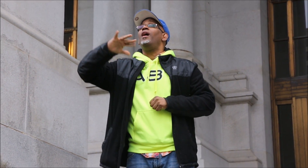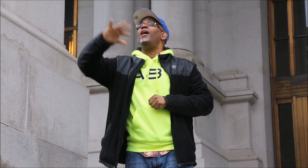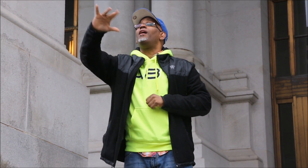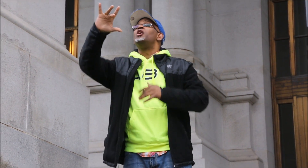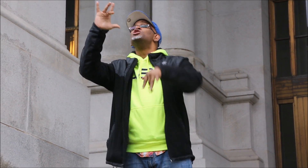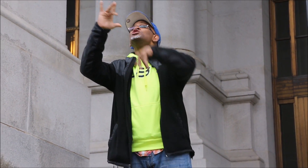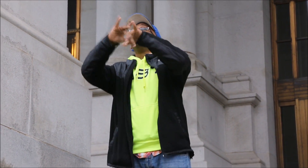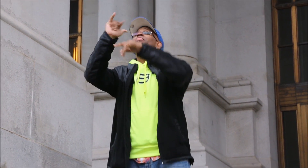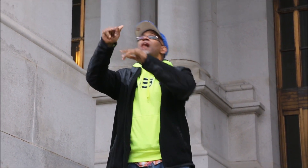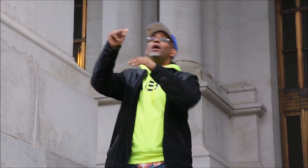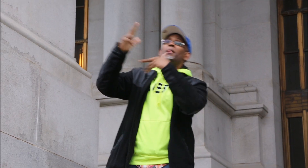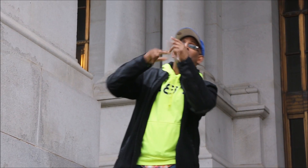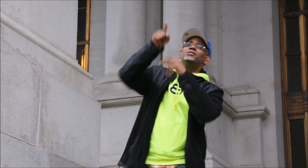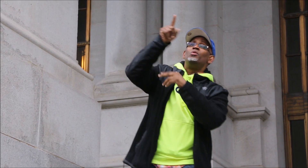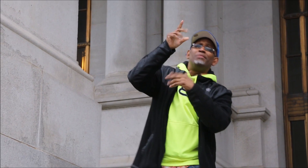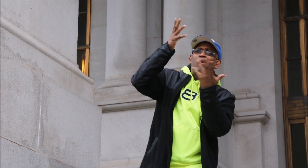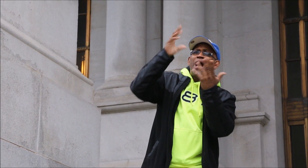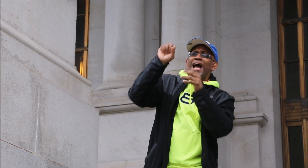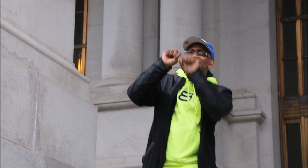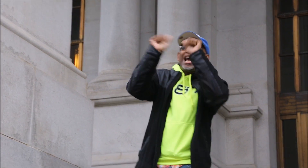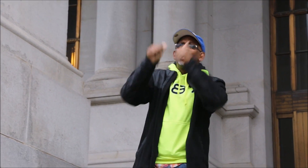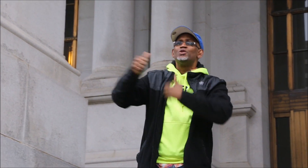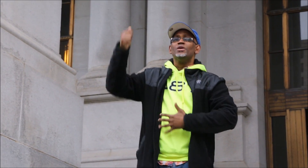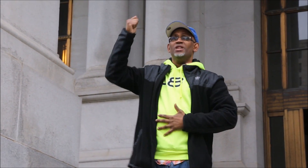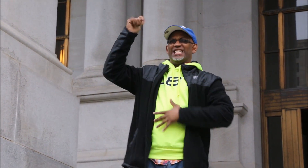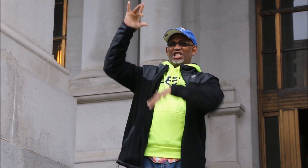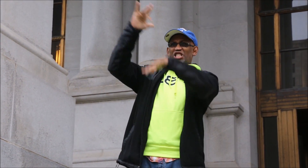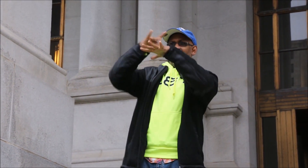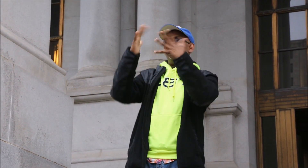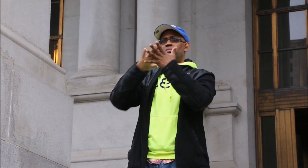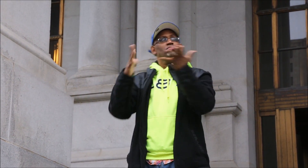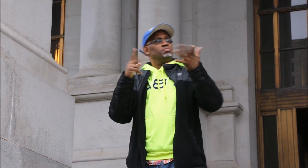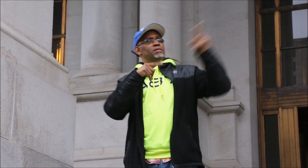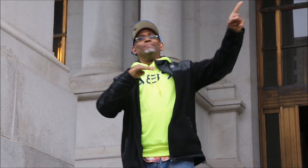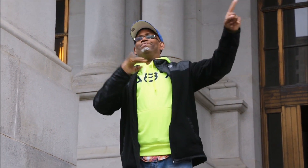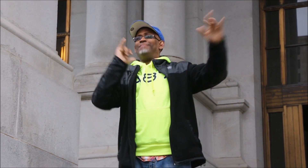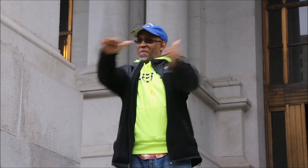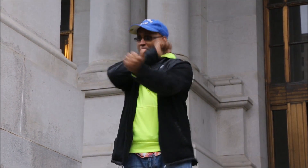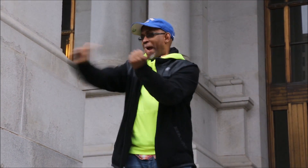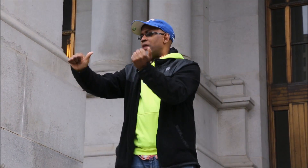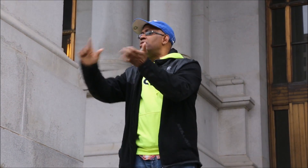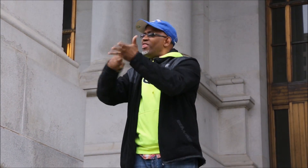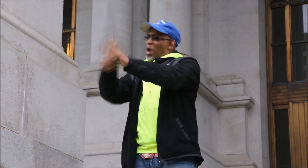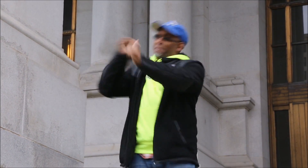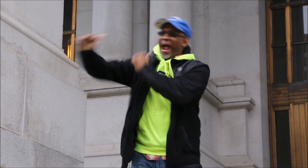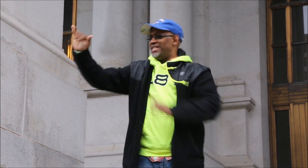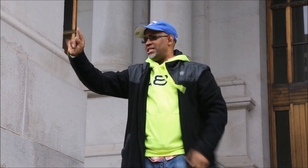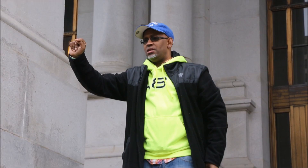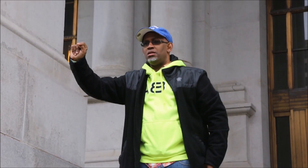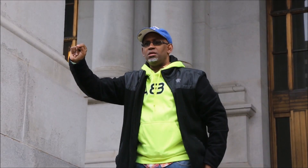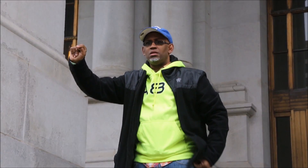need ASL. And one day before this performance, they rehearsed, and that was it.